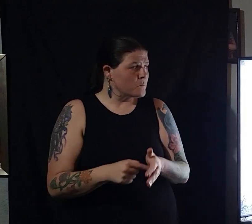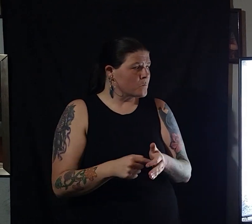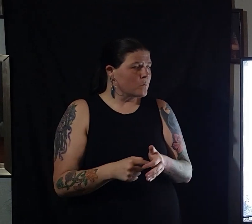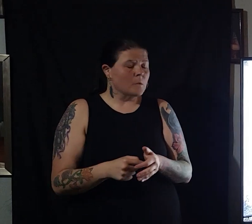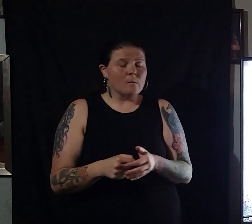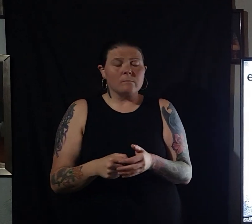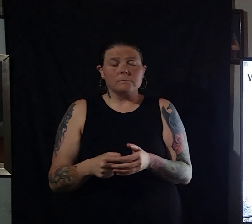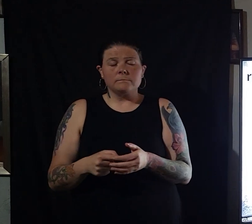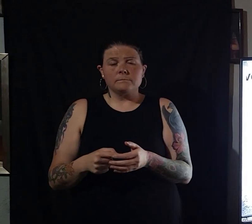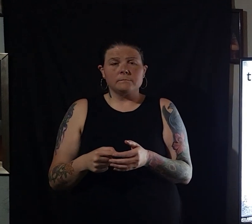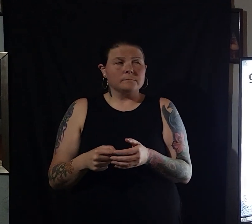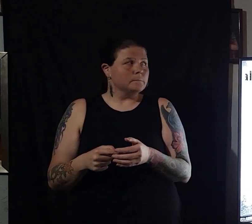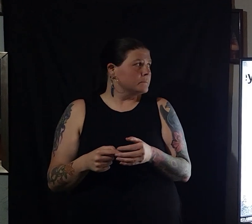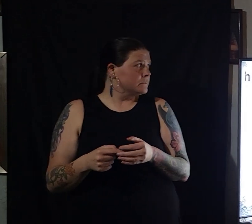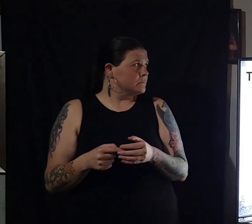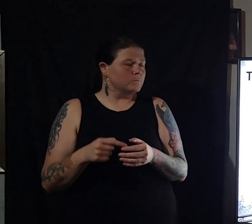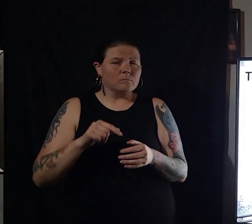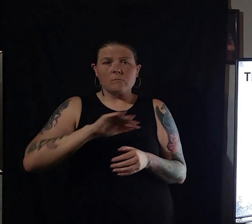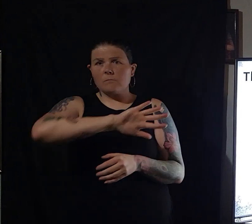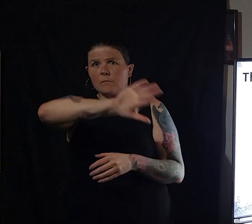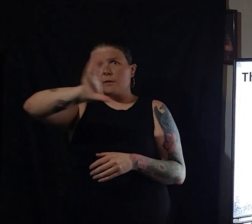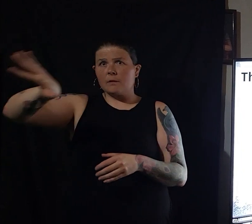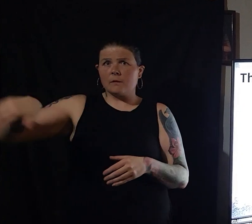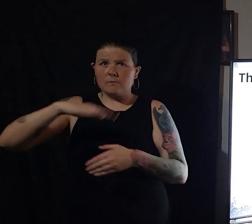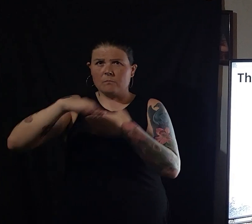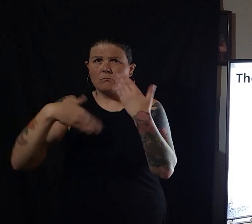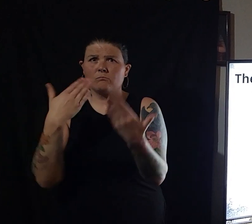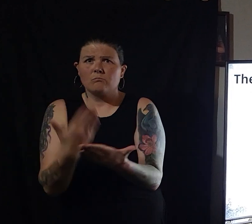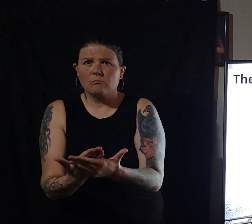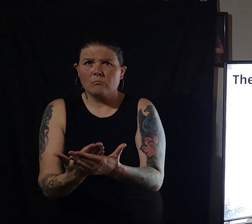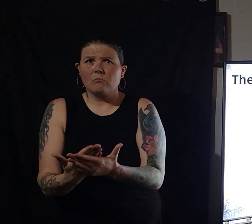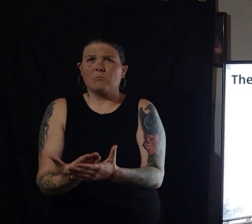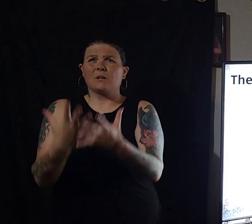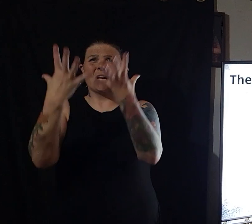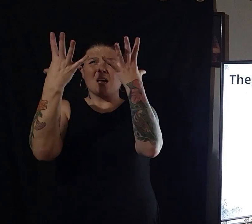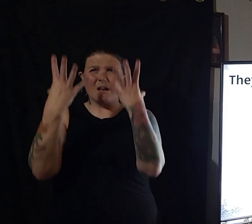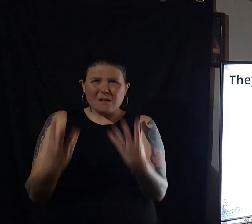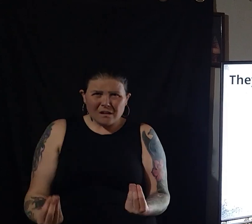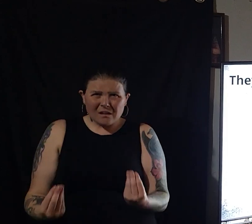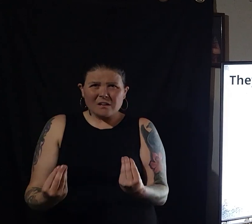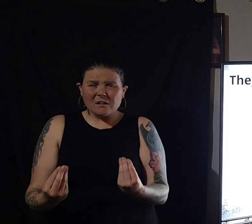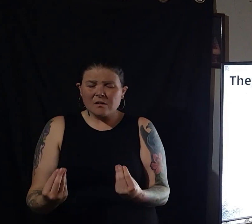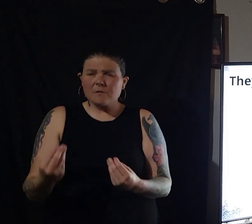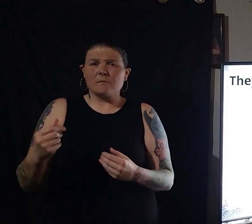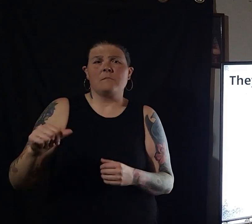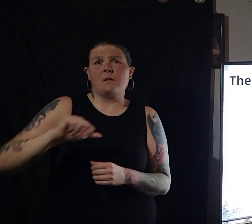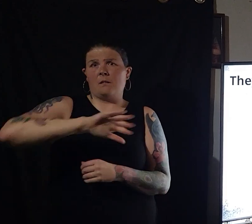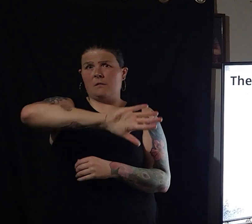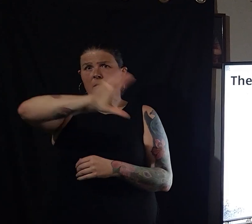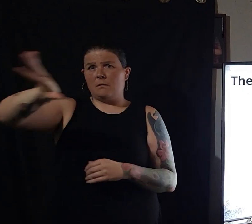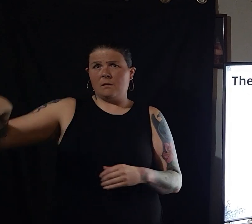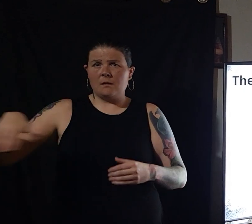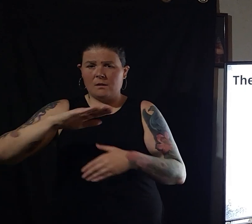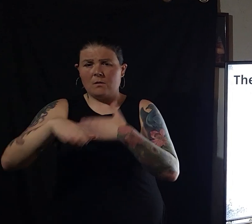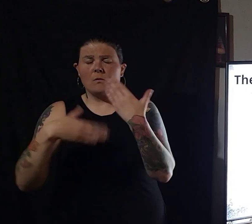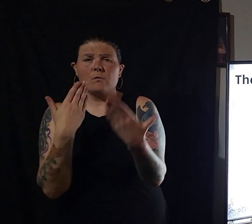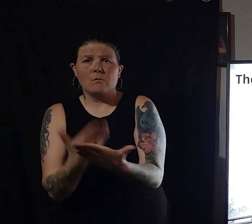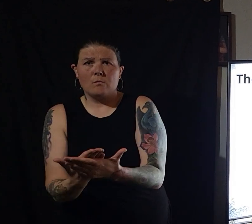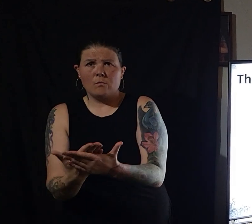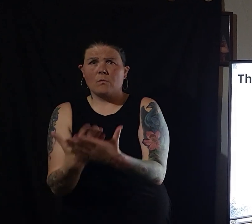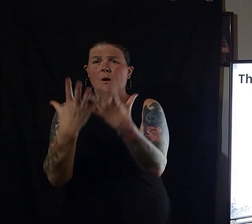How about this one? They all got very wet. They all got very